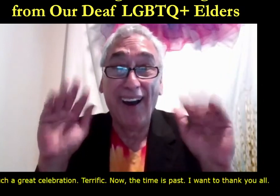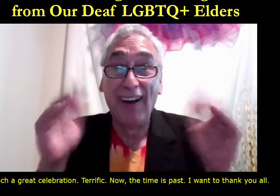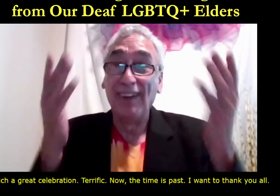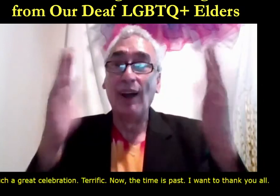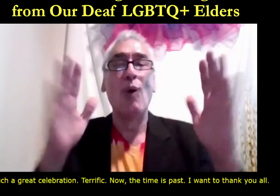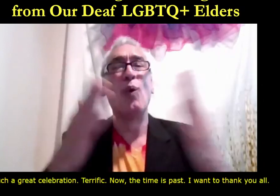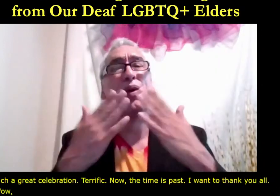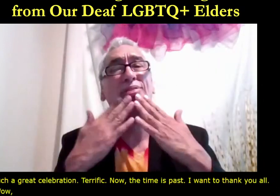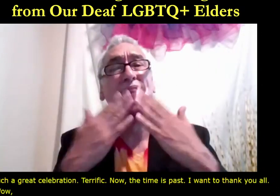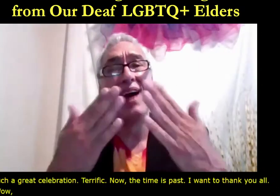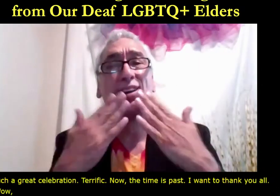goodbye.